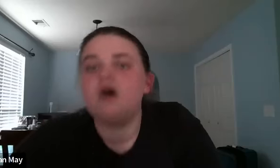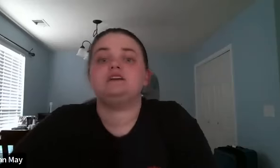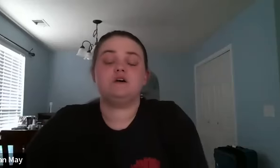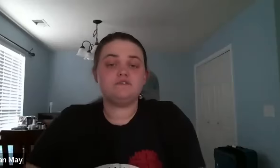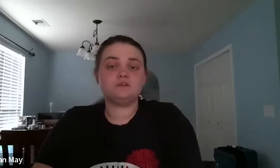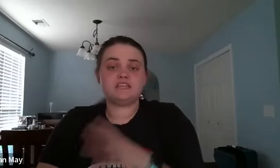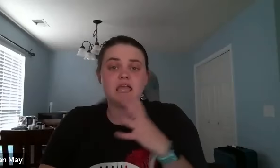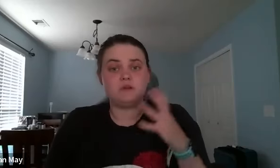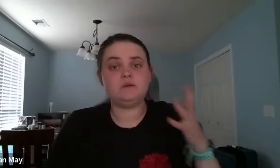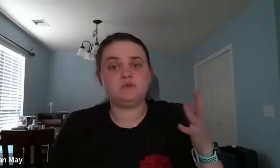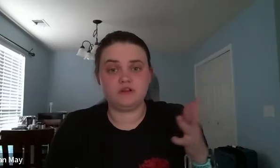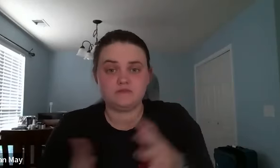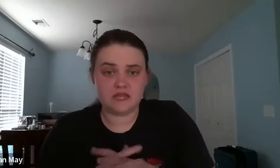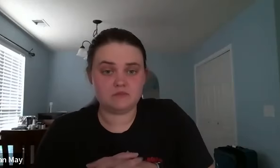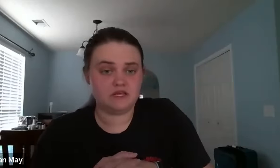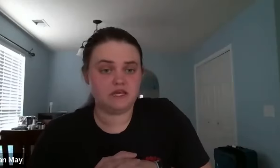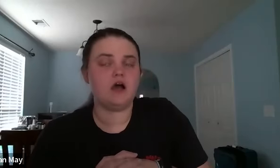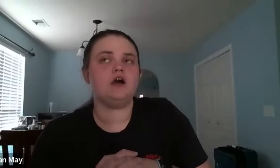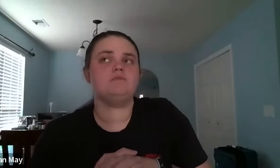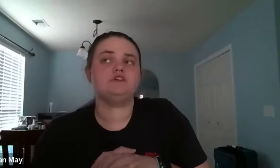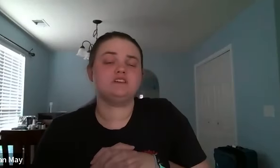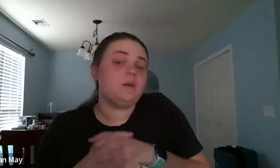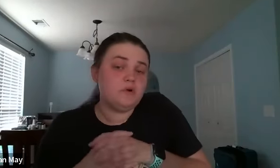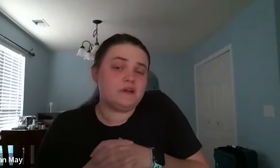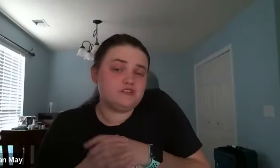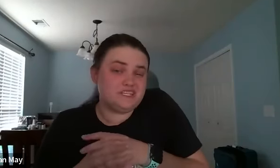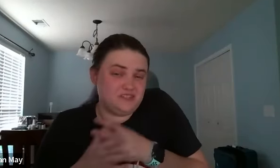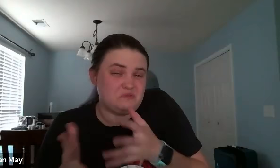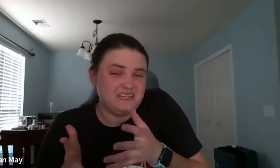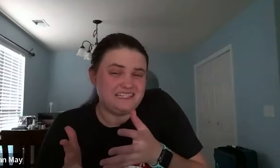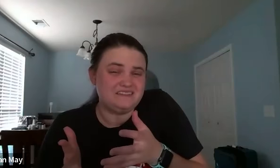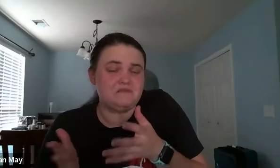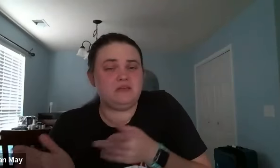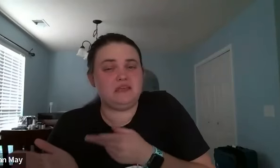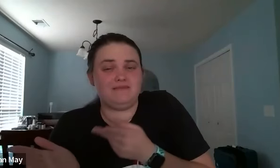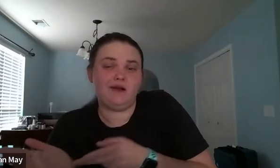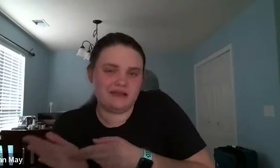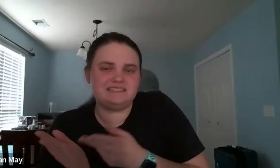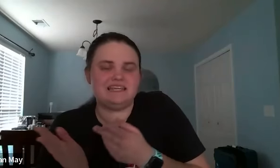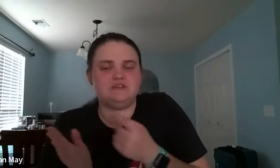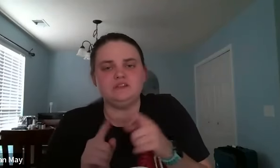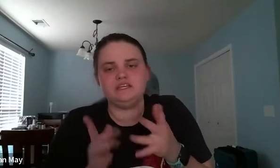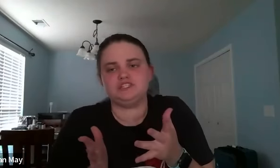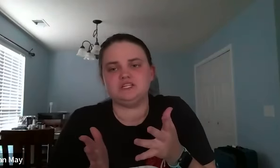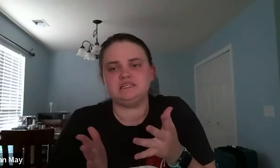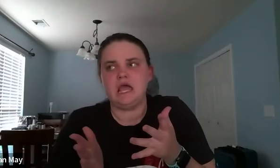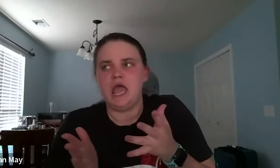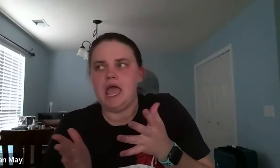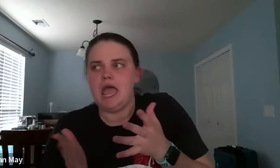Okay, so if you were saying how many people there are in your family, there's a couple ways you can do it, if I'm being like honest, and it really is just